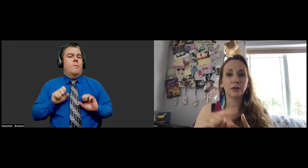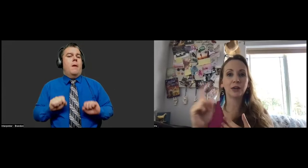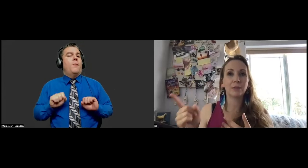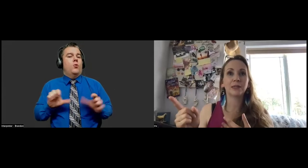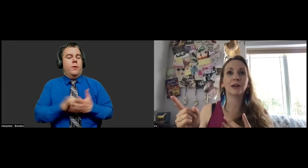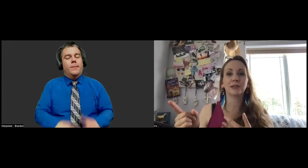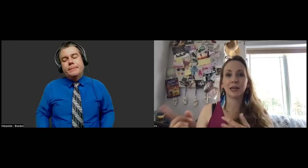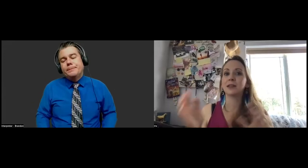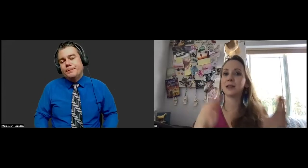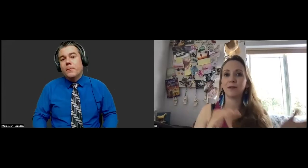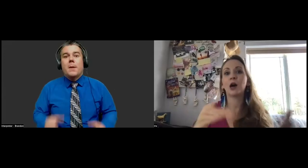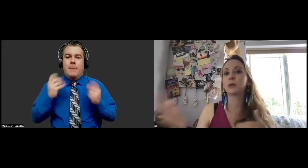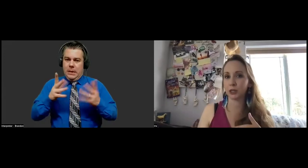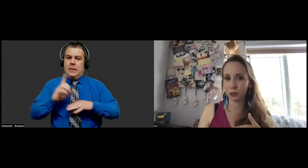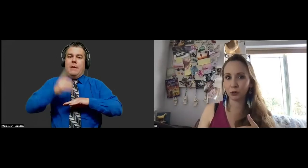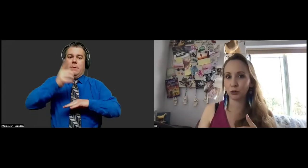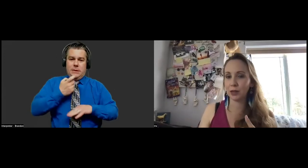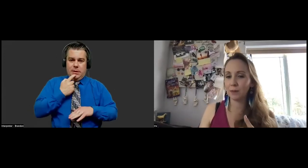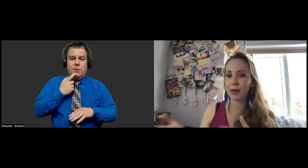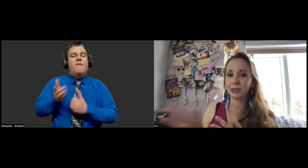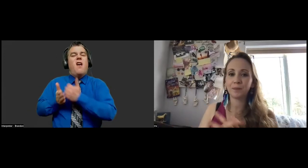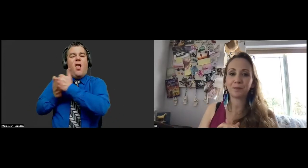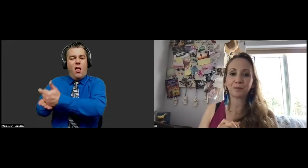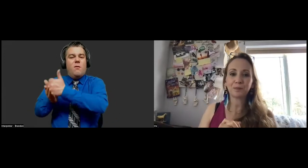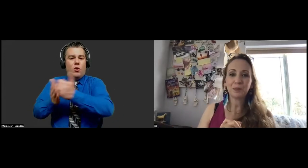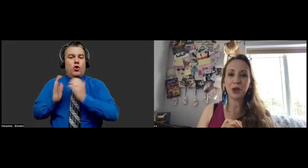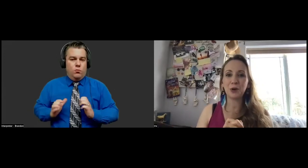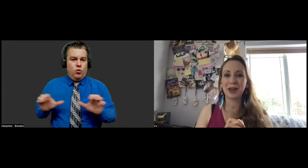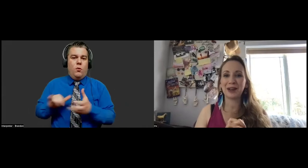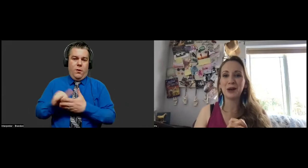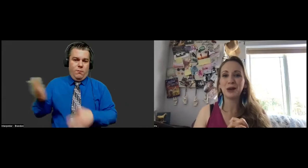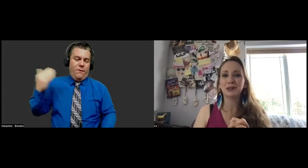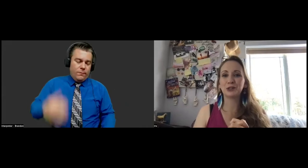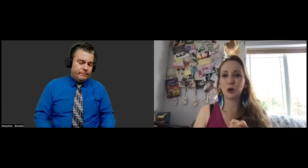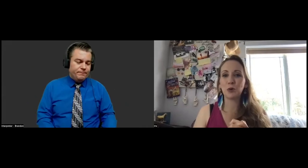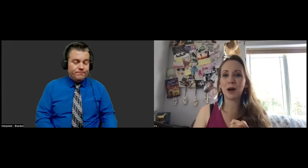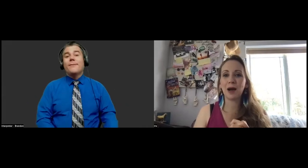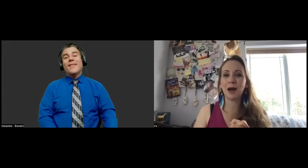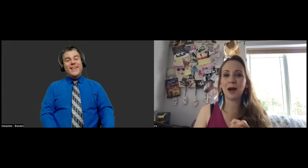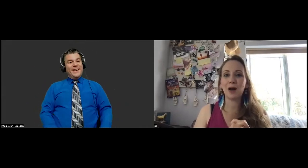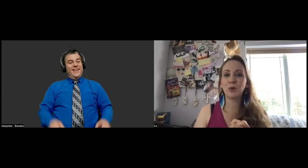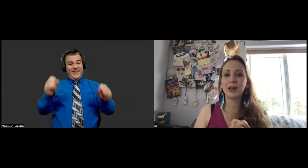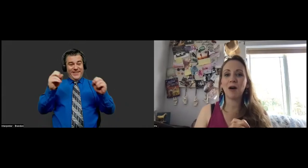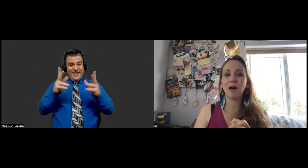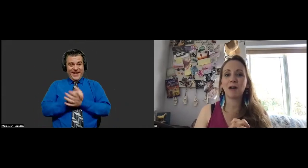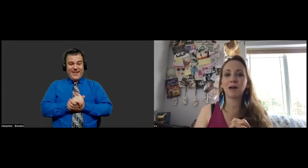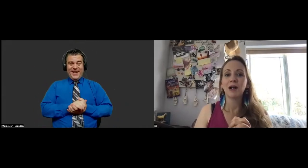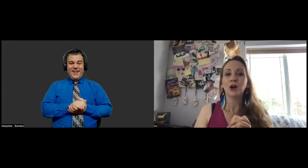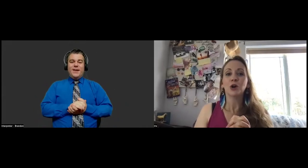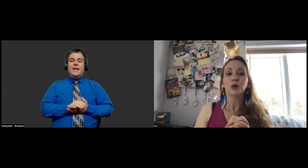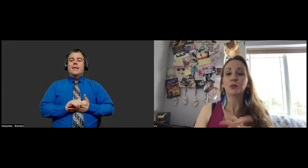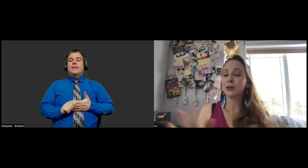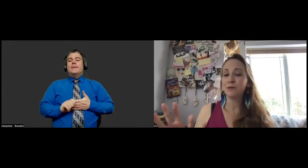A lot of diamonds have said that they've helped customers do that in the past. Okay, so we